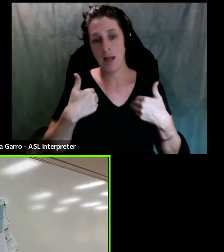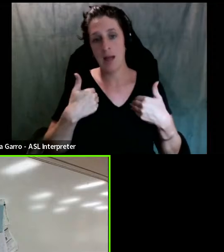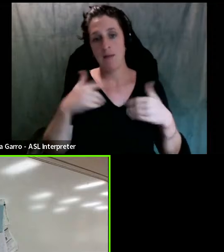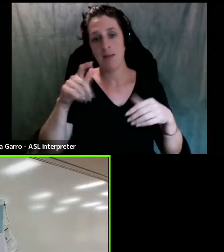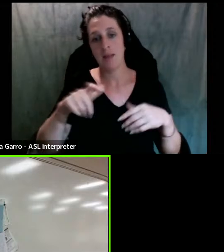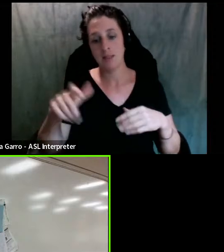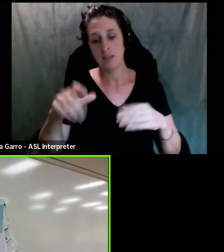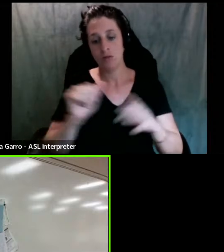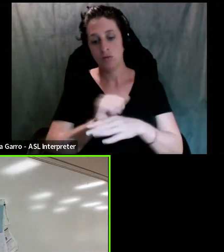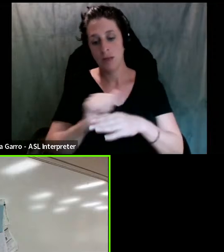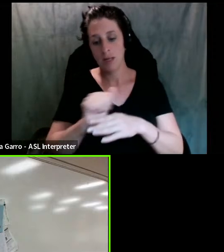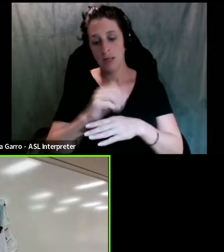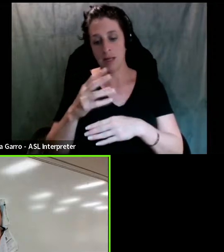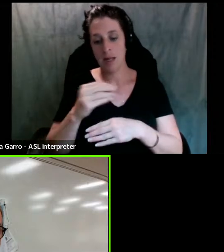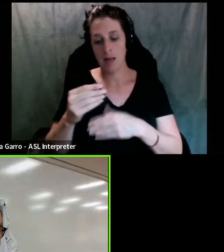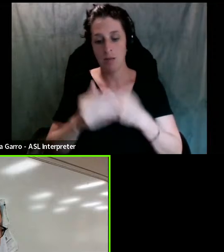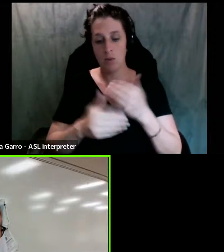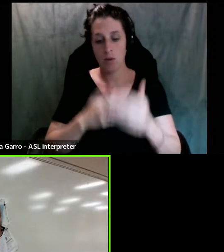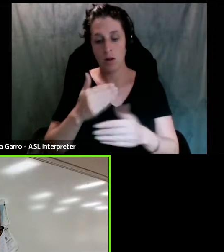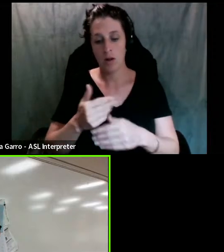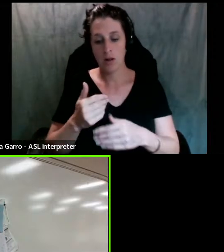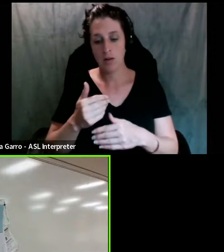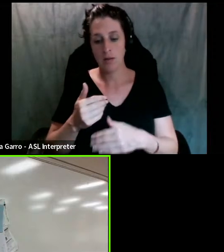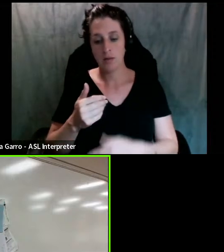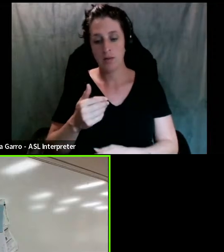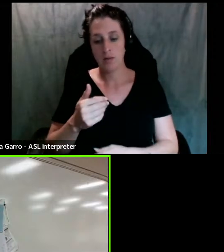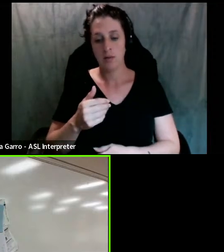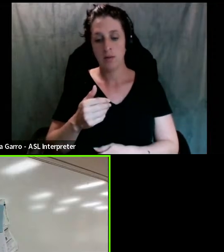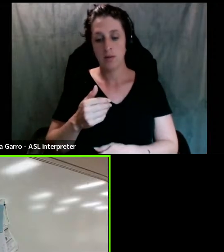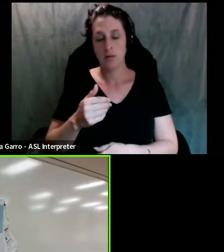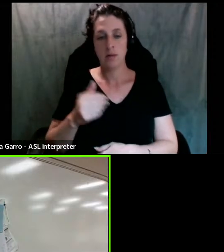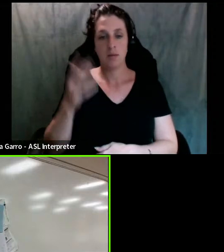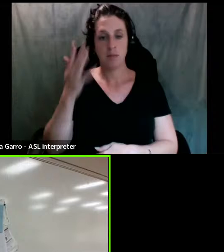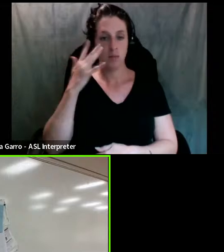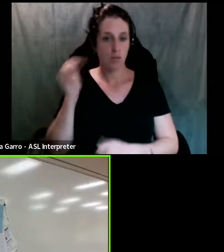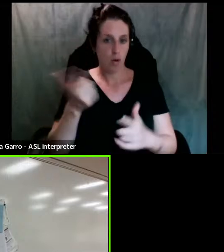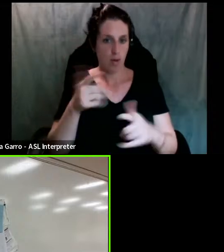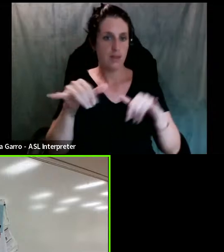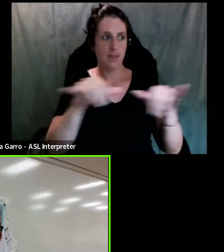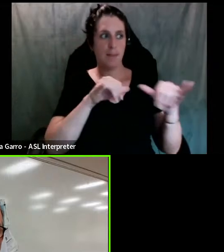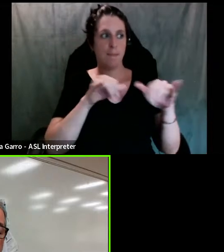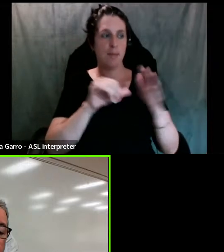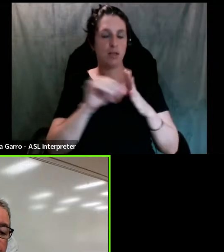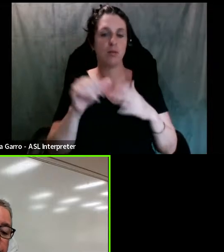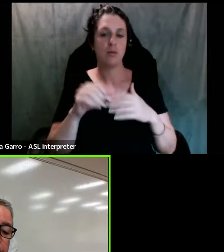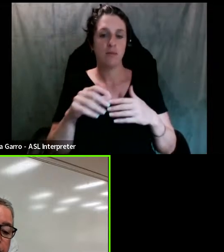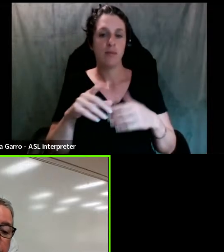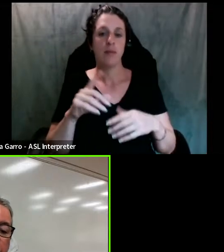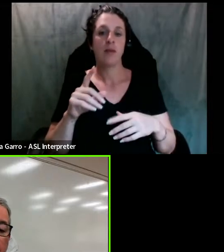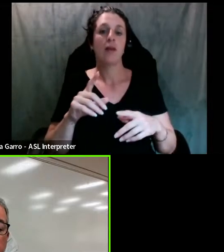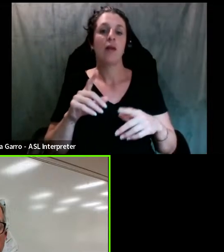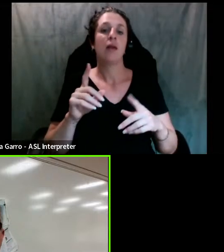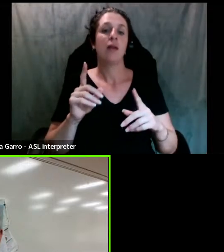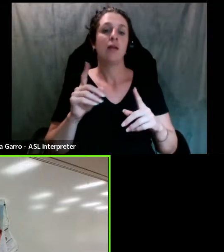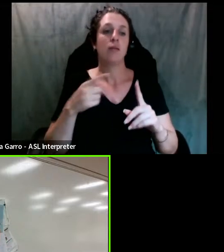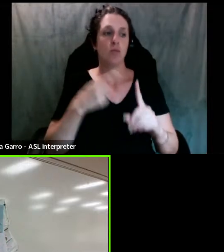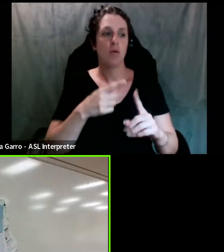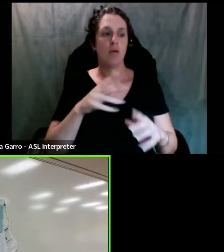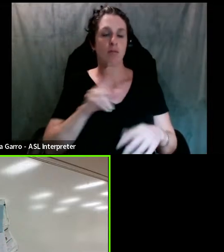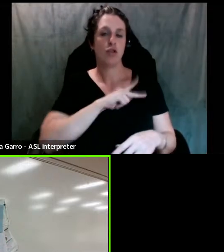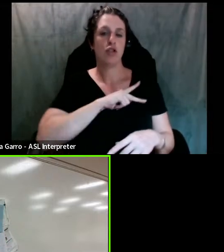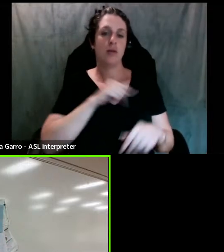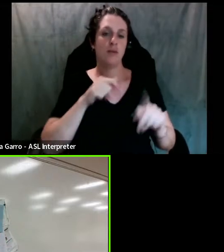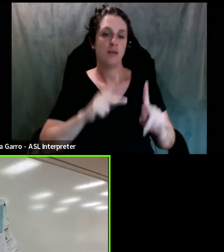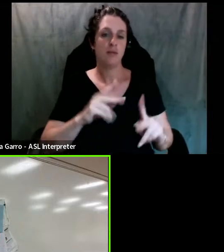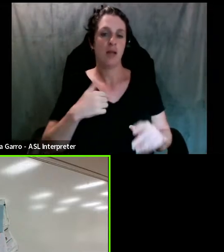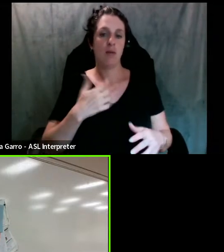training and the necessary protocols, and we're all on the same page. Finally, I'll take a point of personal privilege. I want to spend a moment